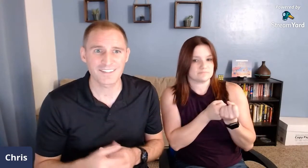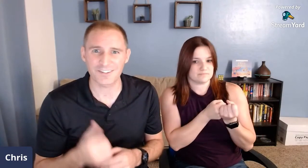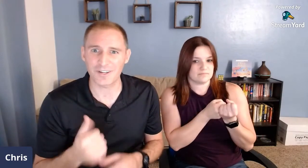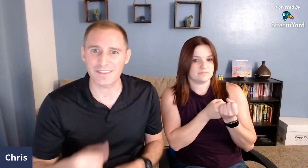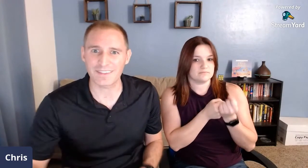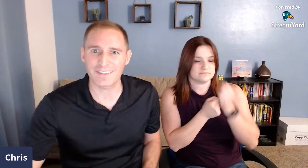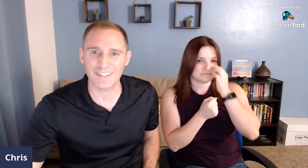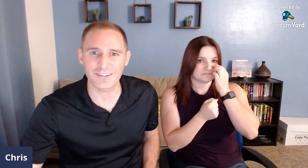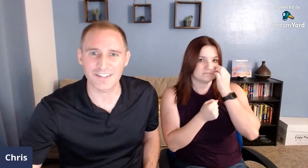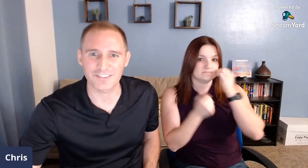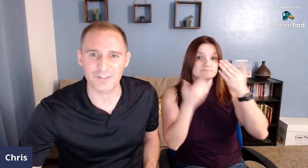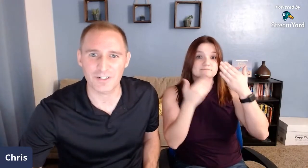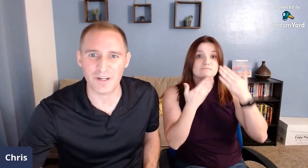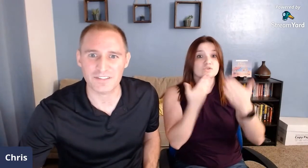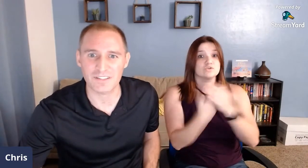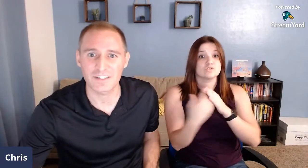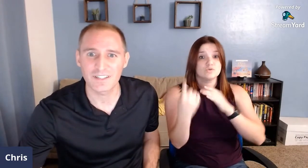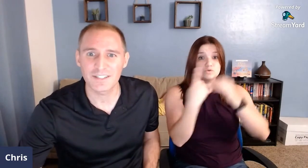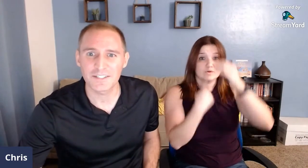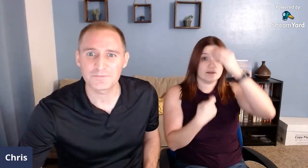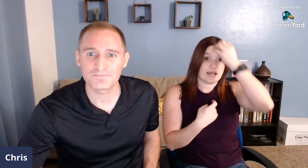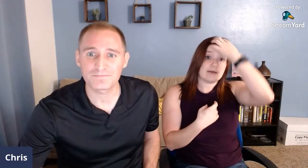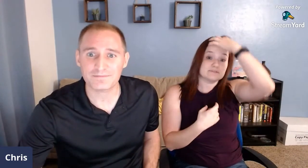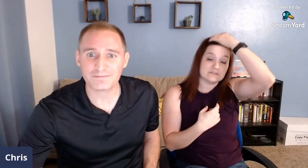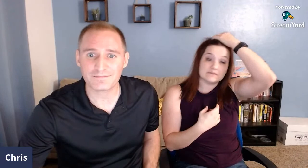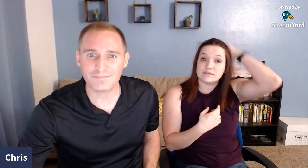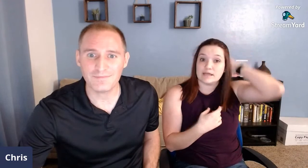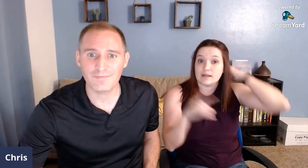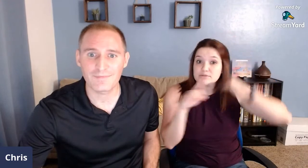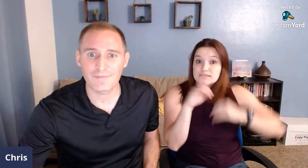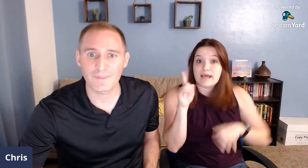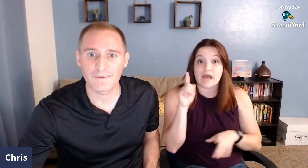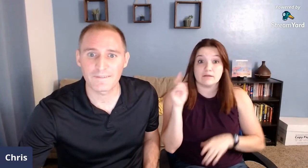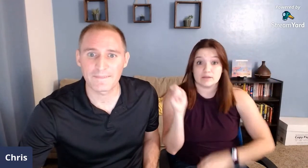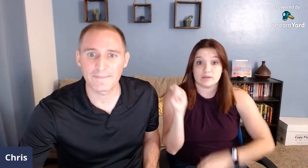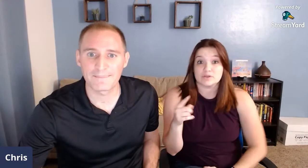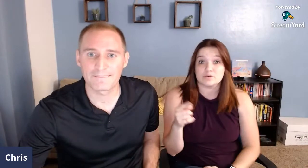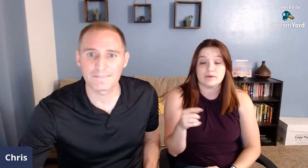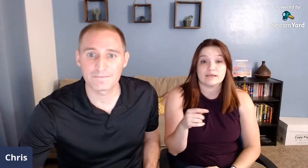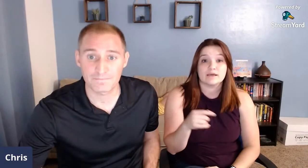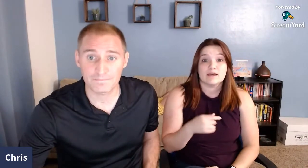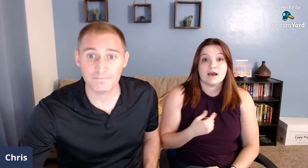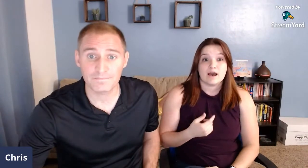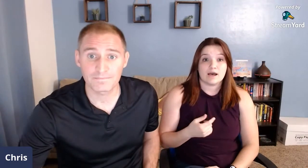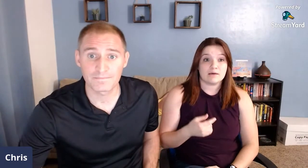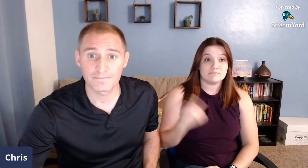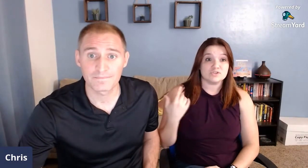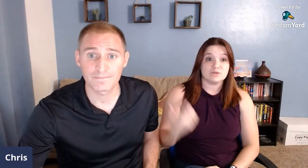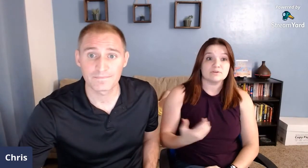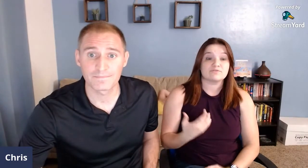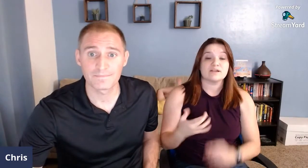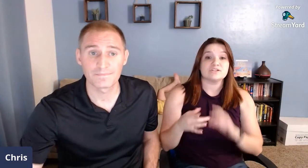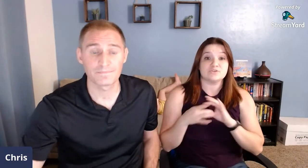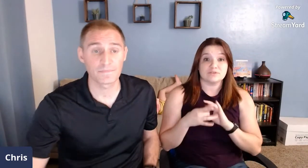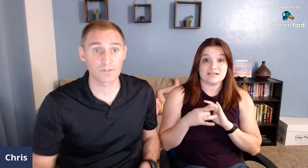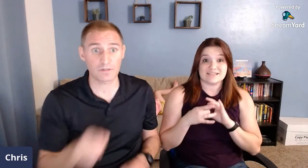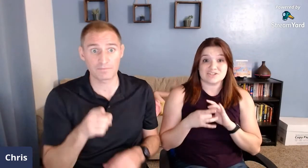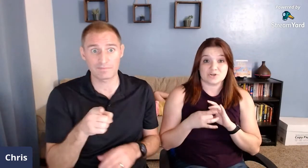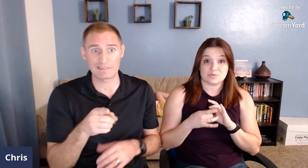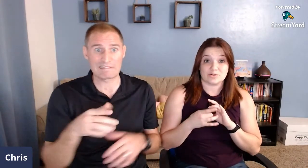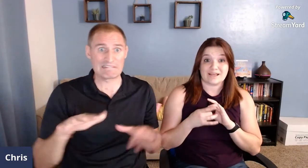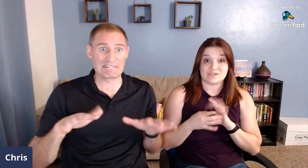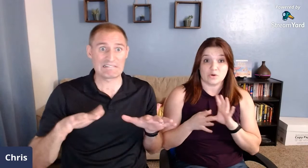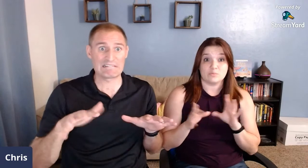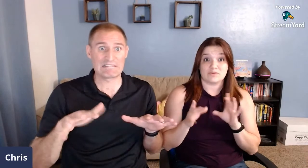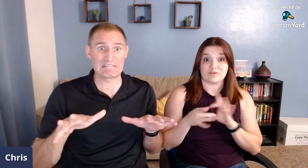classroom. So thank you, that was a great question. Absolutely, and I'm just going to add like really quick, don't be afraid to utilize